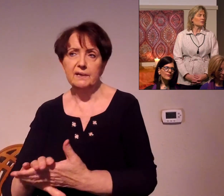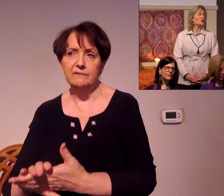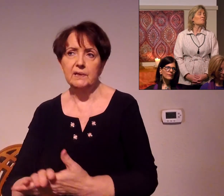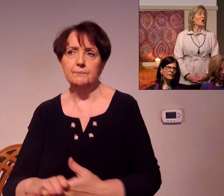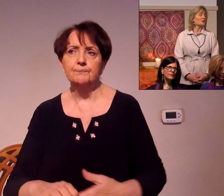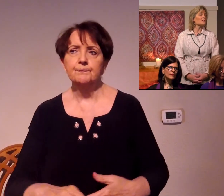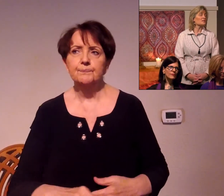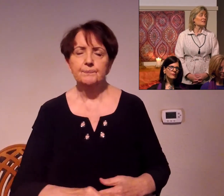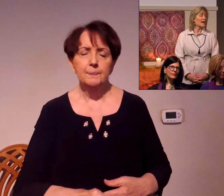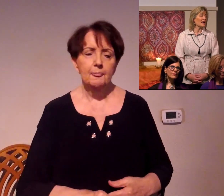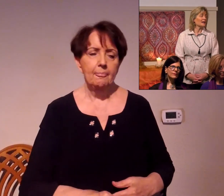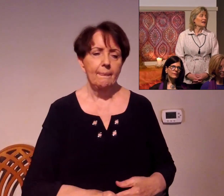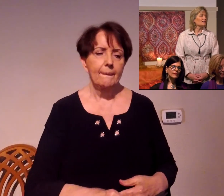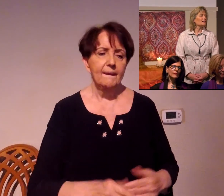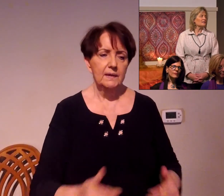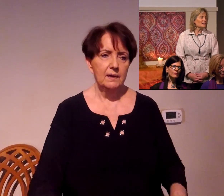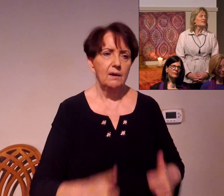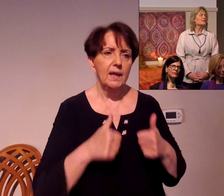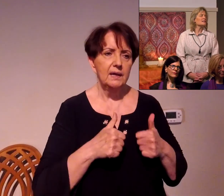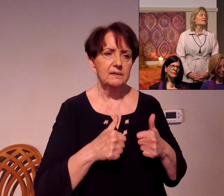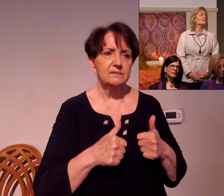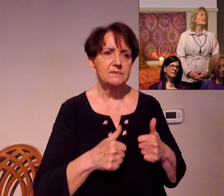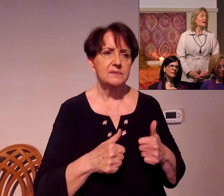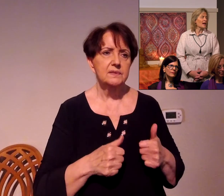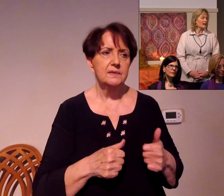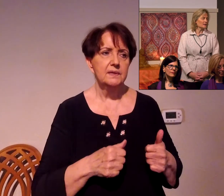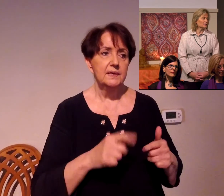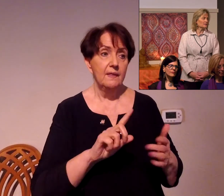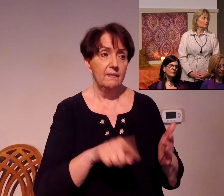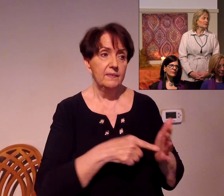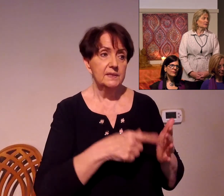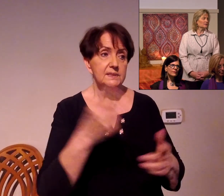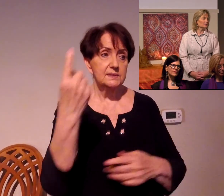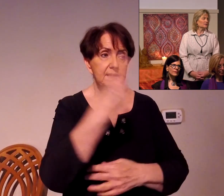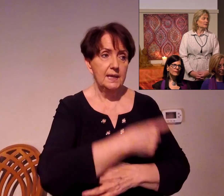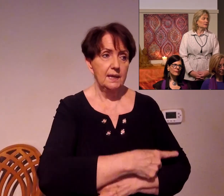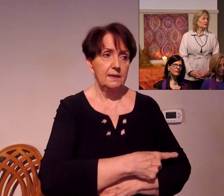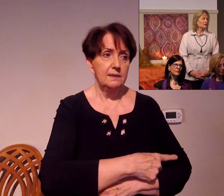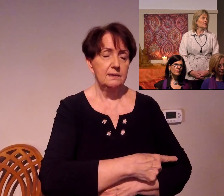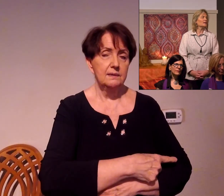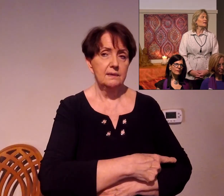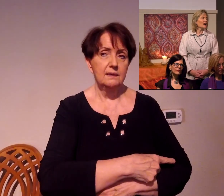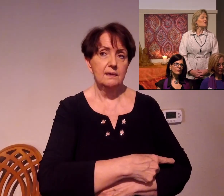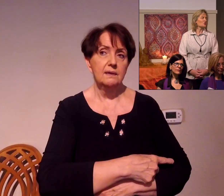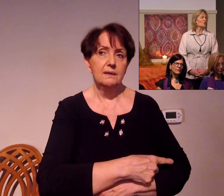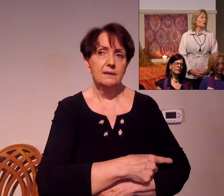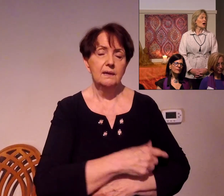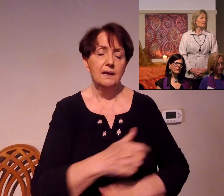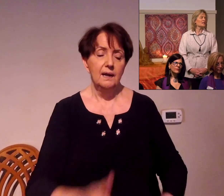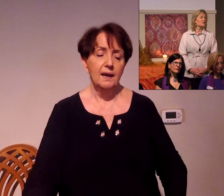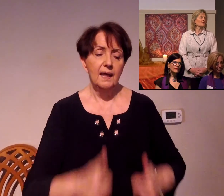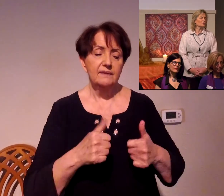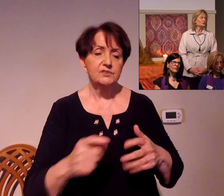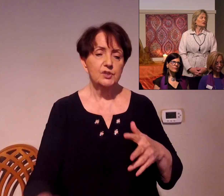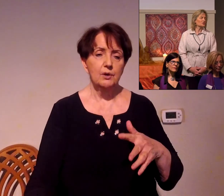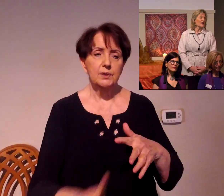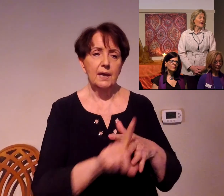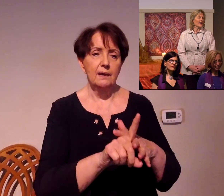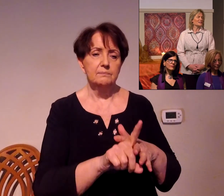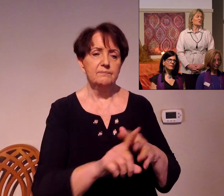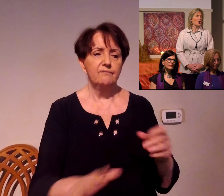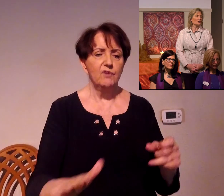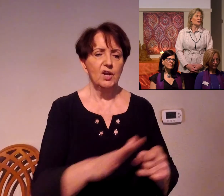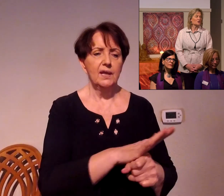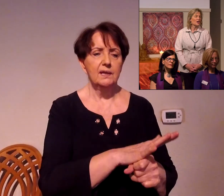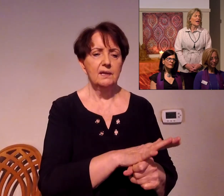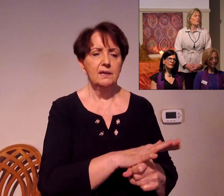lives, we mark this day, that this is the day that life showed up in its fullness